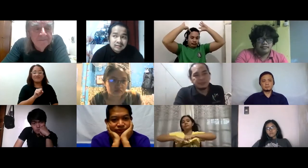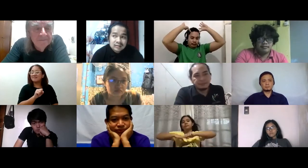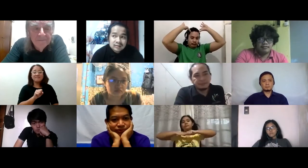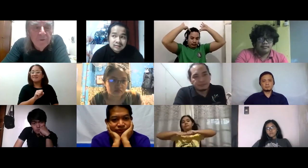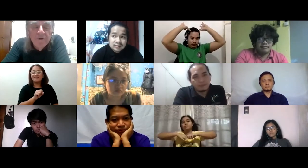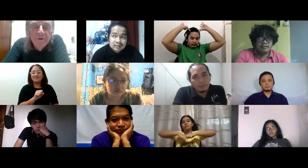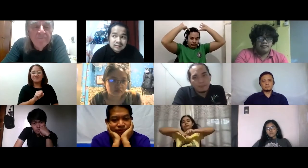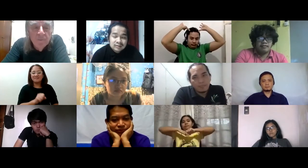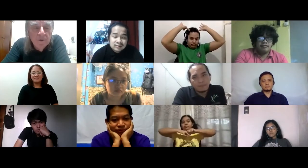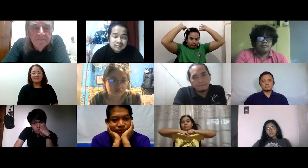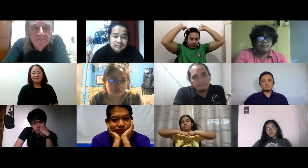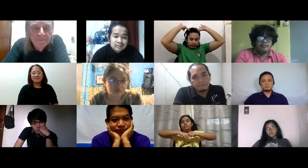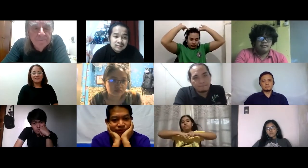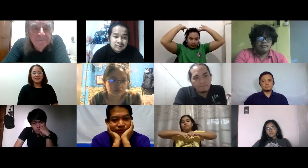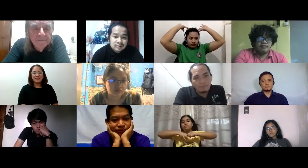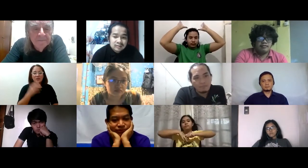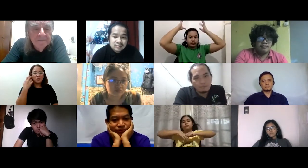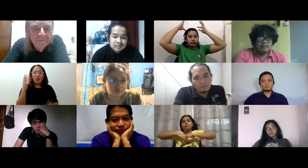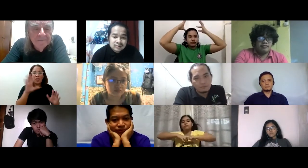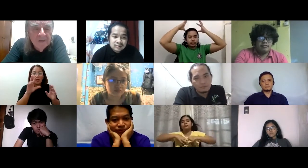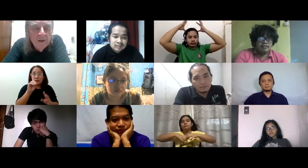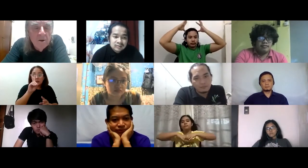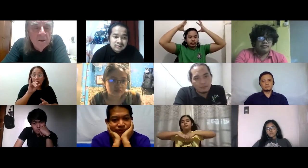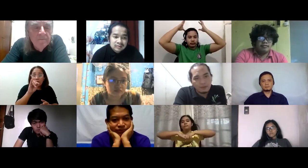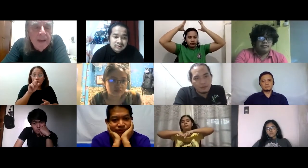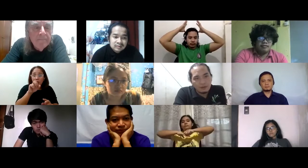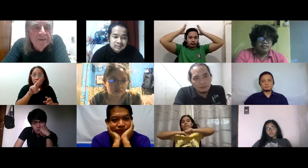They don't have that word. They call them nappies.